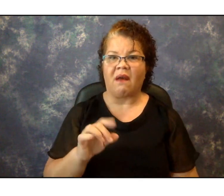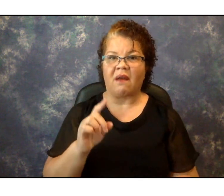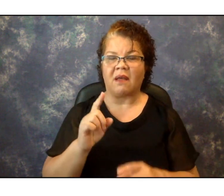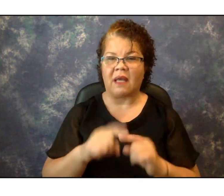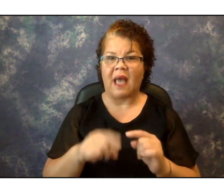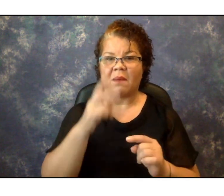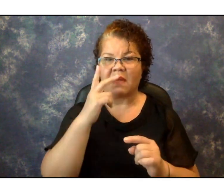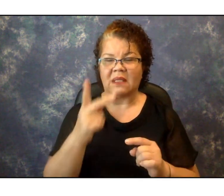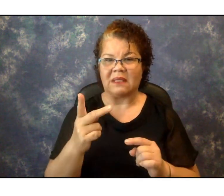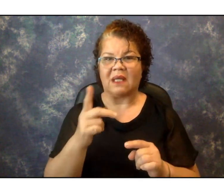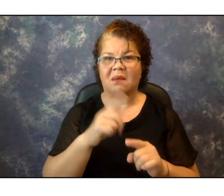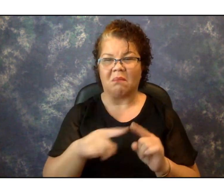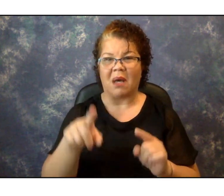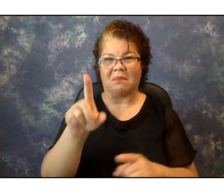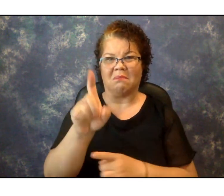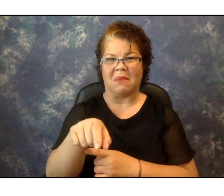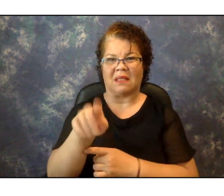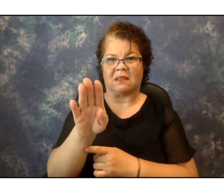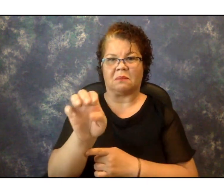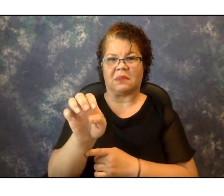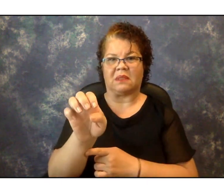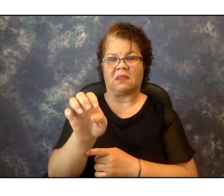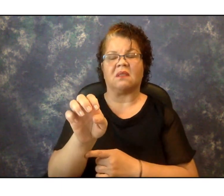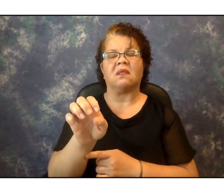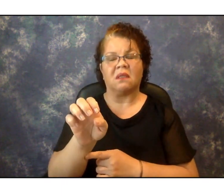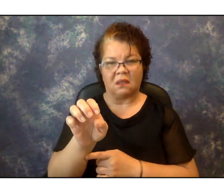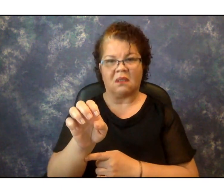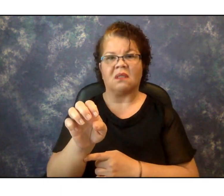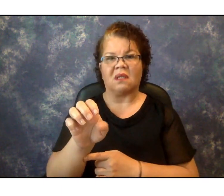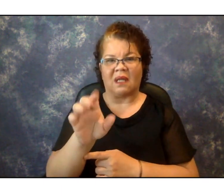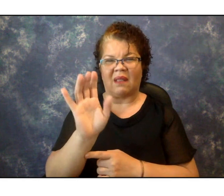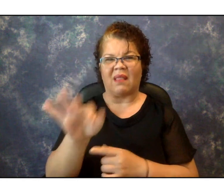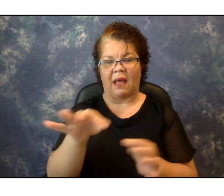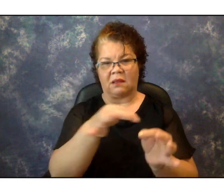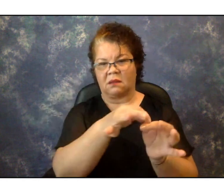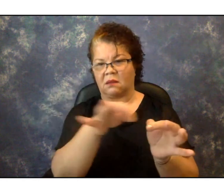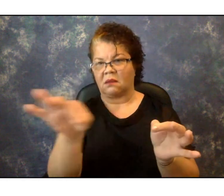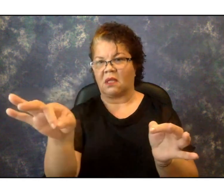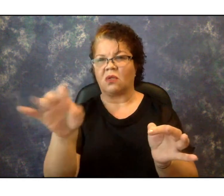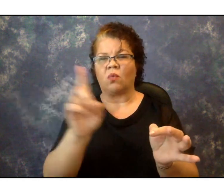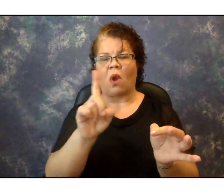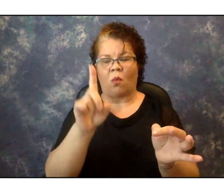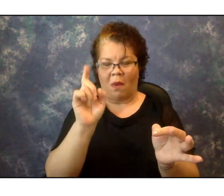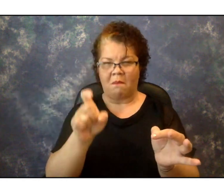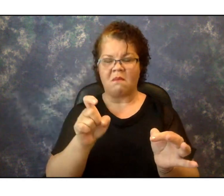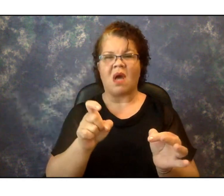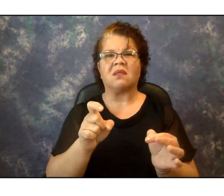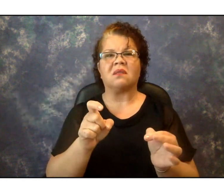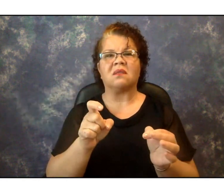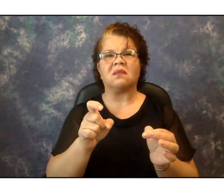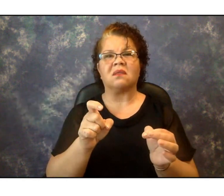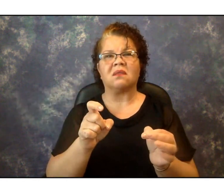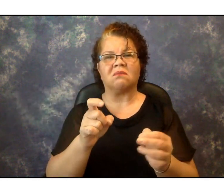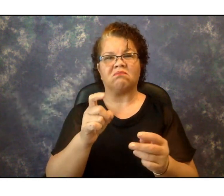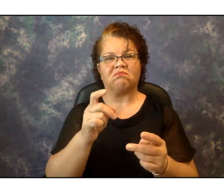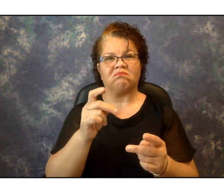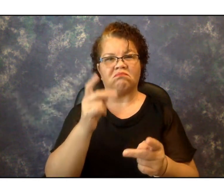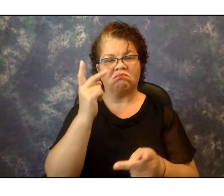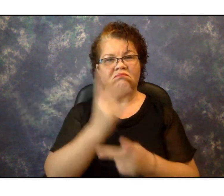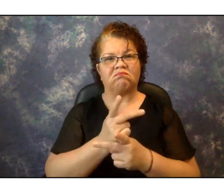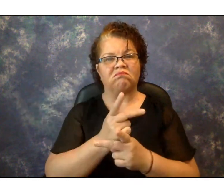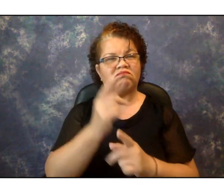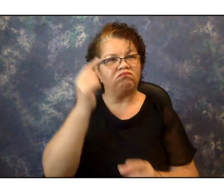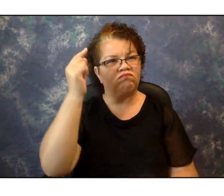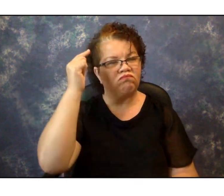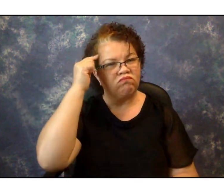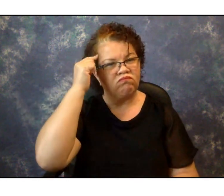think, is the place that we should pause, not close, with tremendous